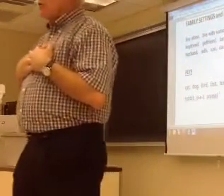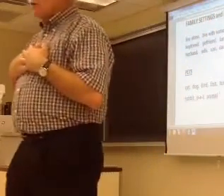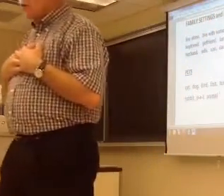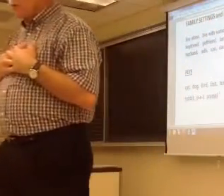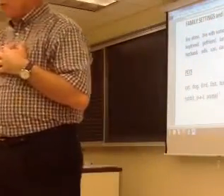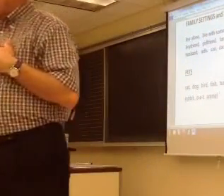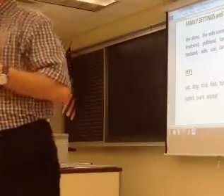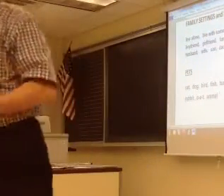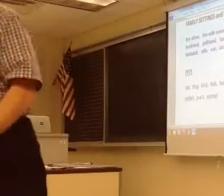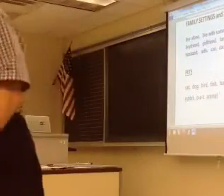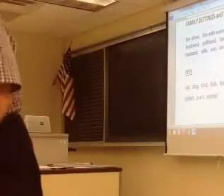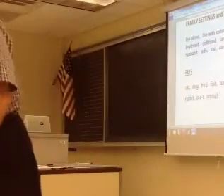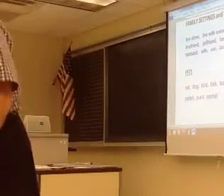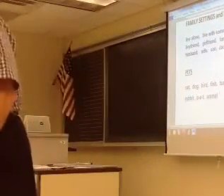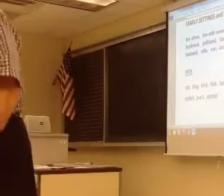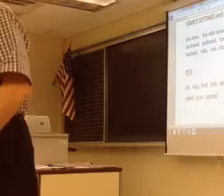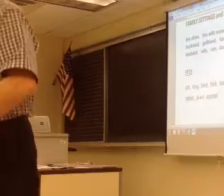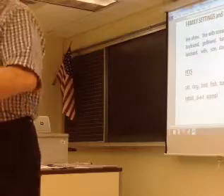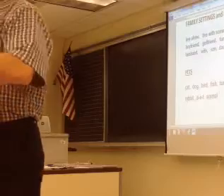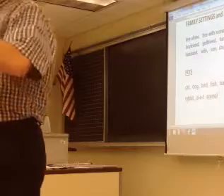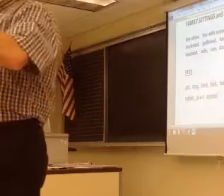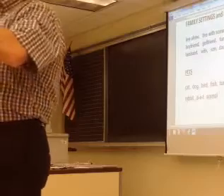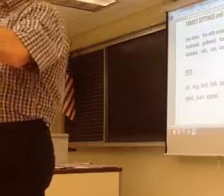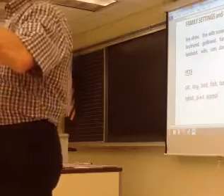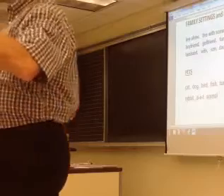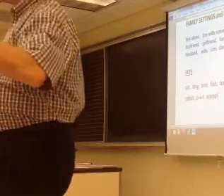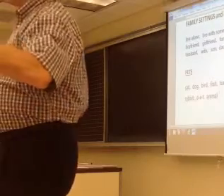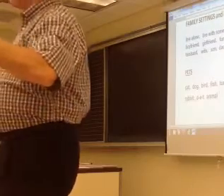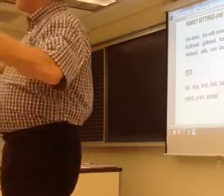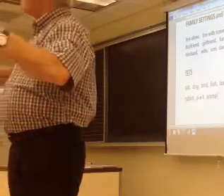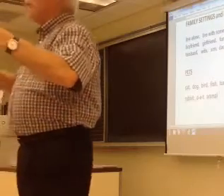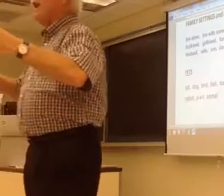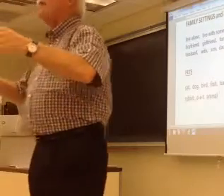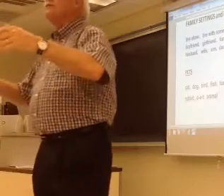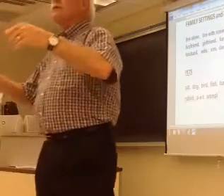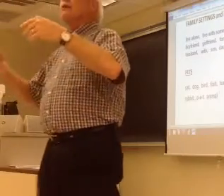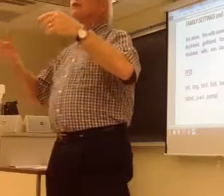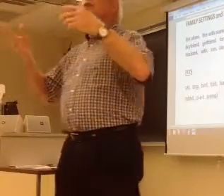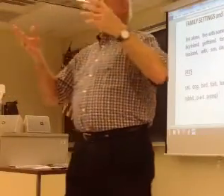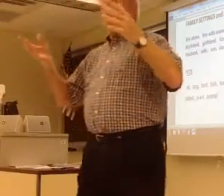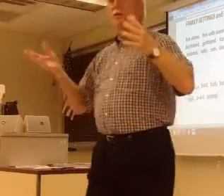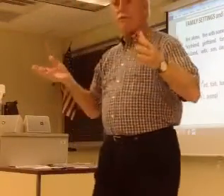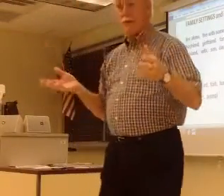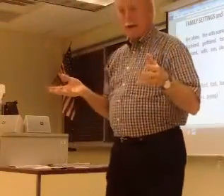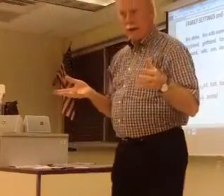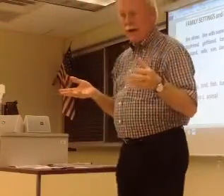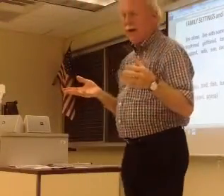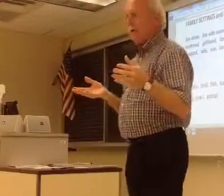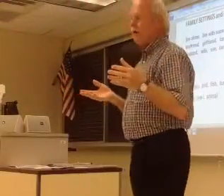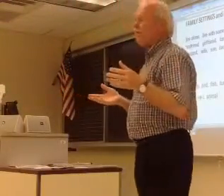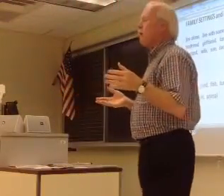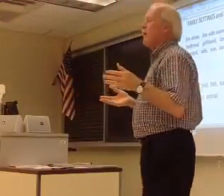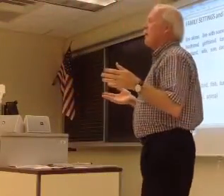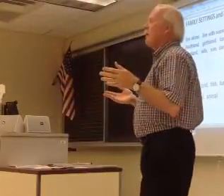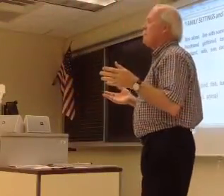at home. The gentlemen in this class, of course, are obviously excluded from my comment. But it's